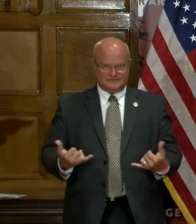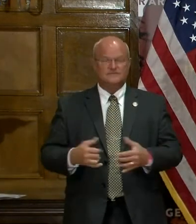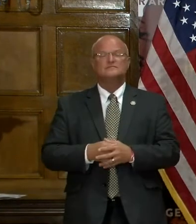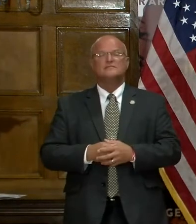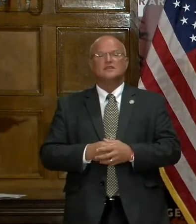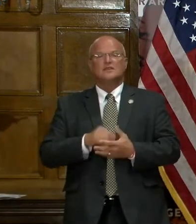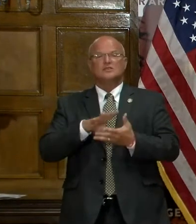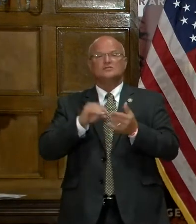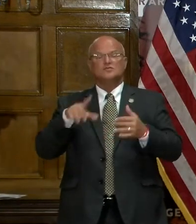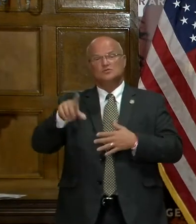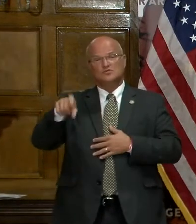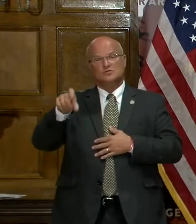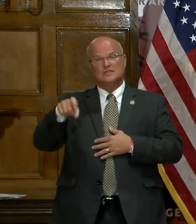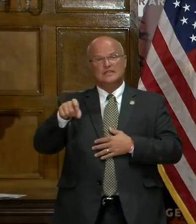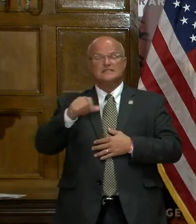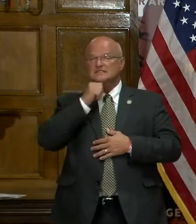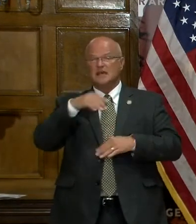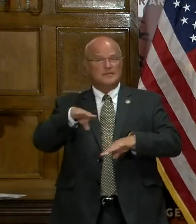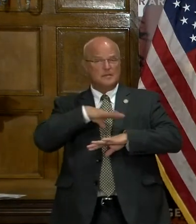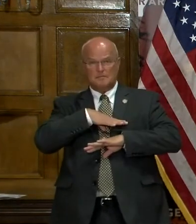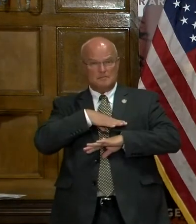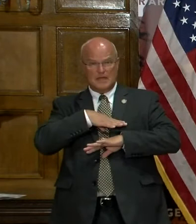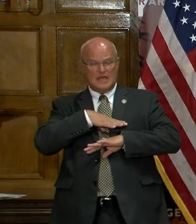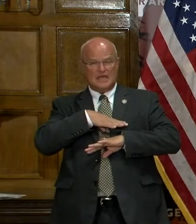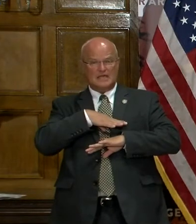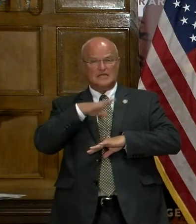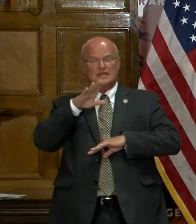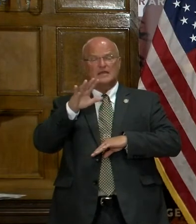are students whose needs will not be met